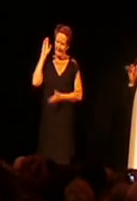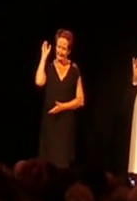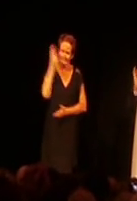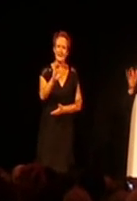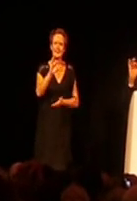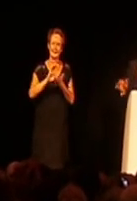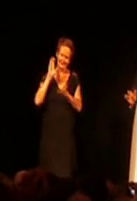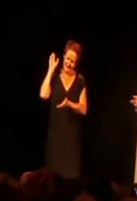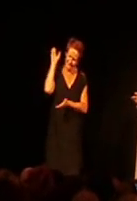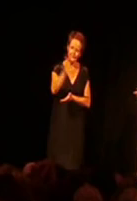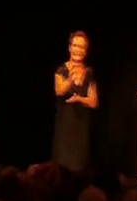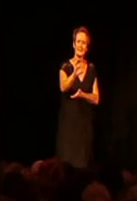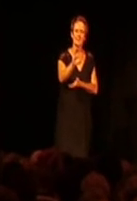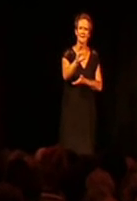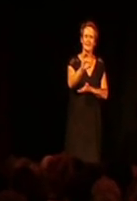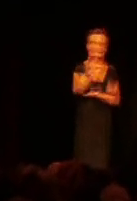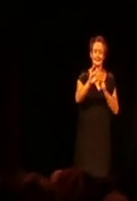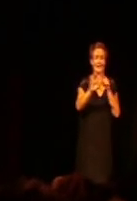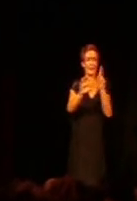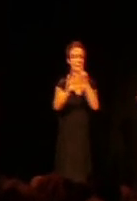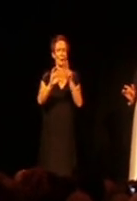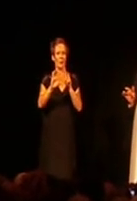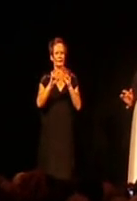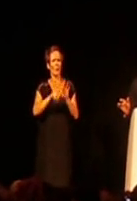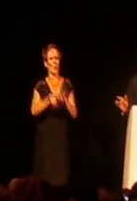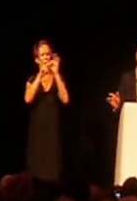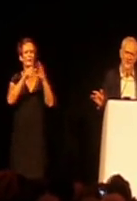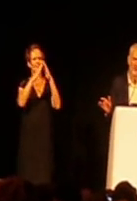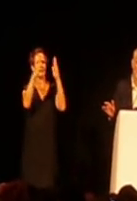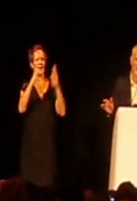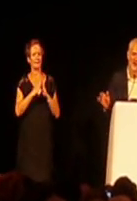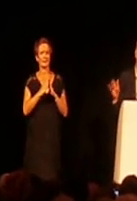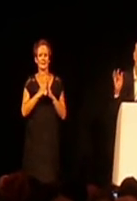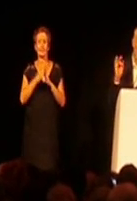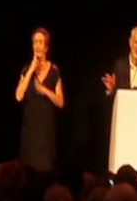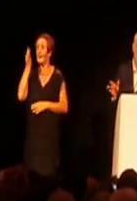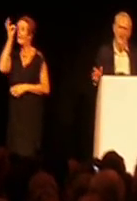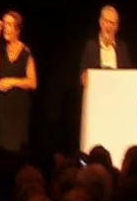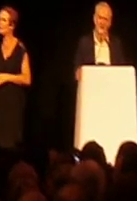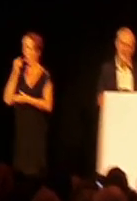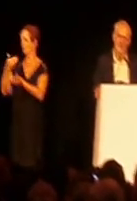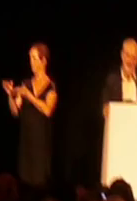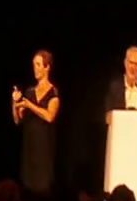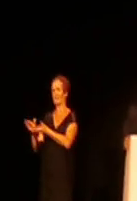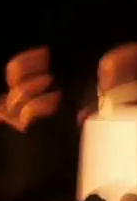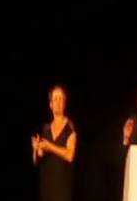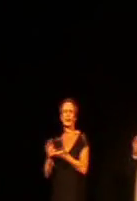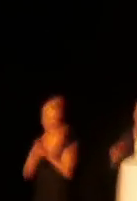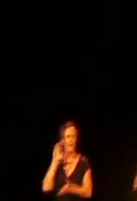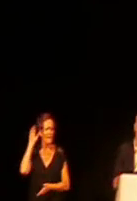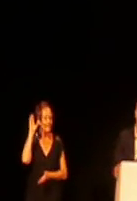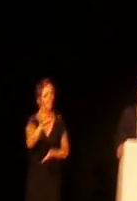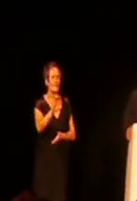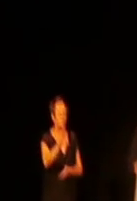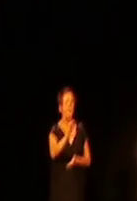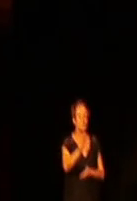Investing in good quality housing rather than telling councils to sell it off. investing in lifetime tenancy